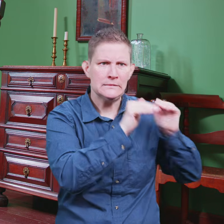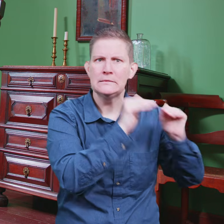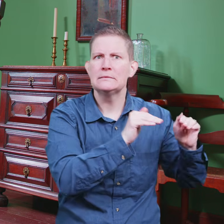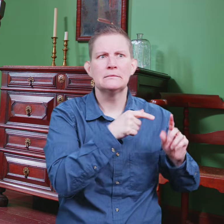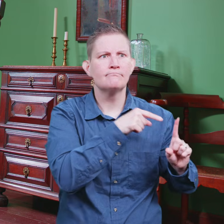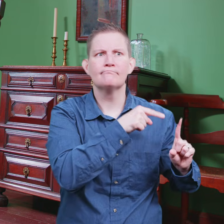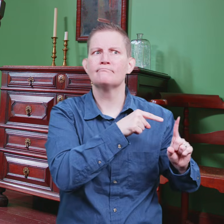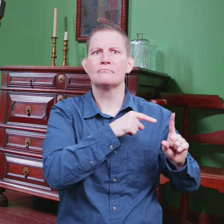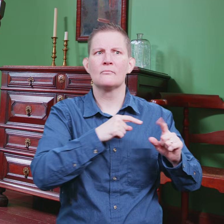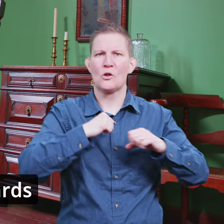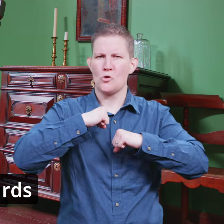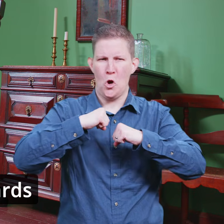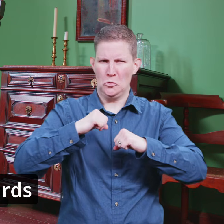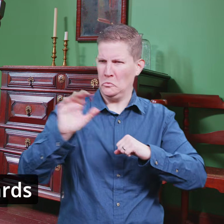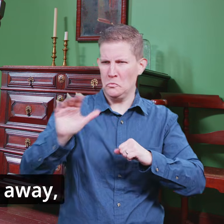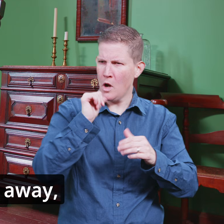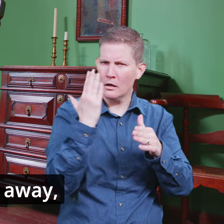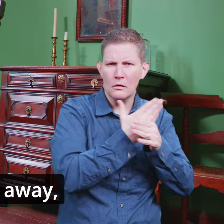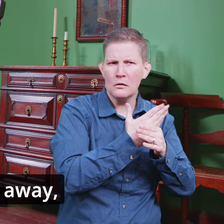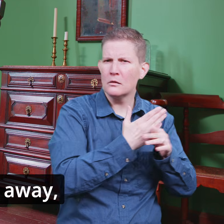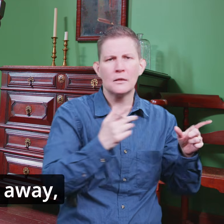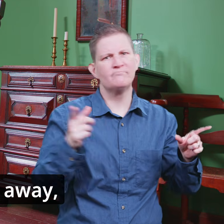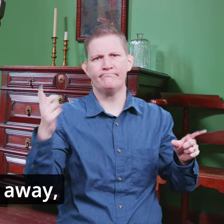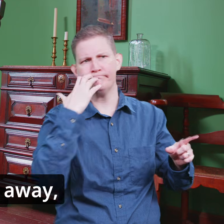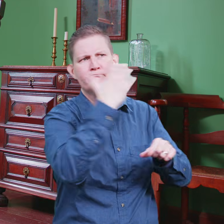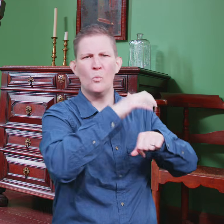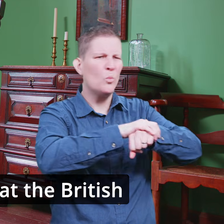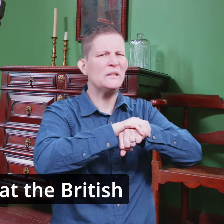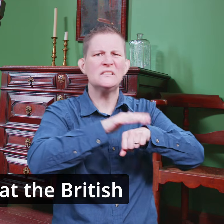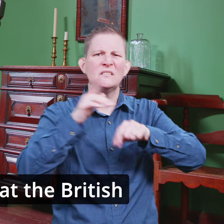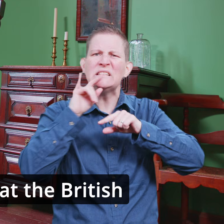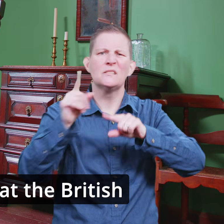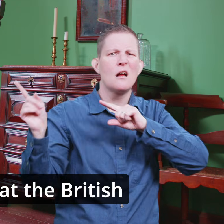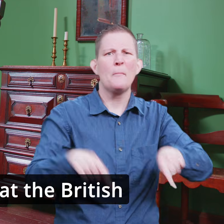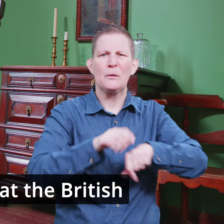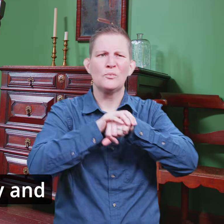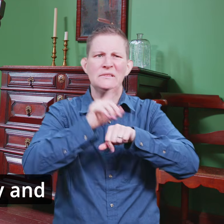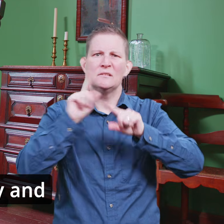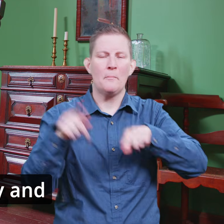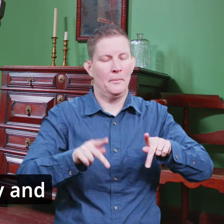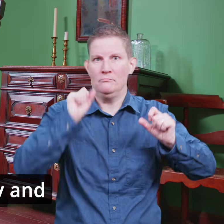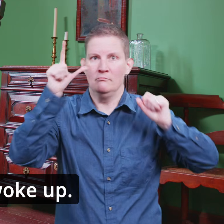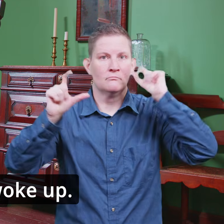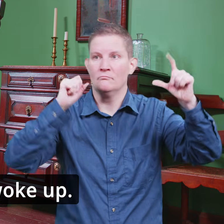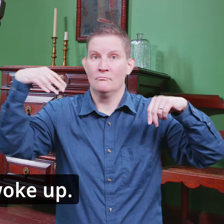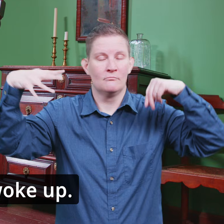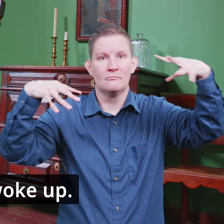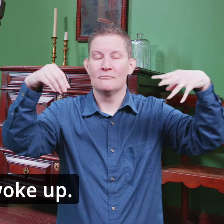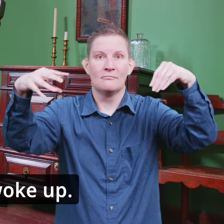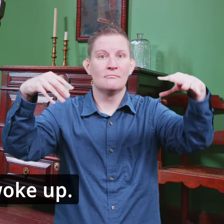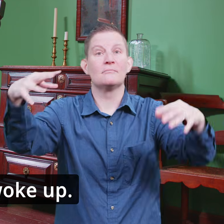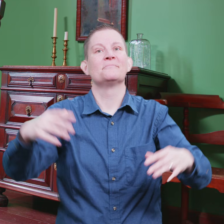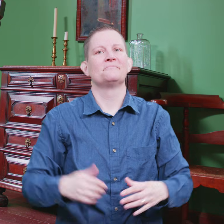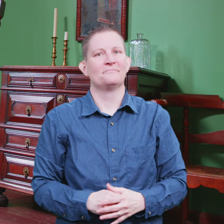Revere. The militia guards tried to send him away, but he started yelling that the British were on the way, and everyone quickly